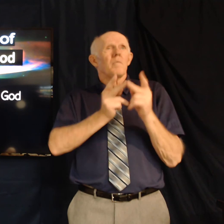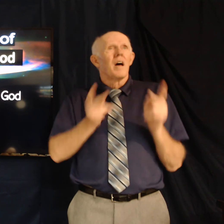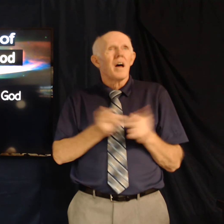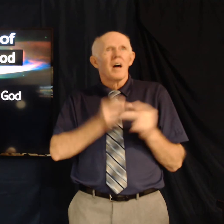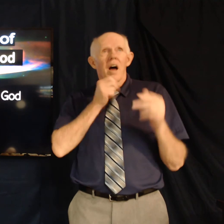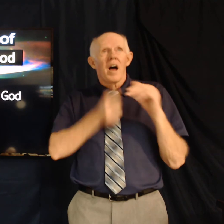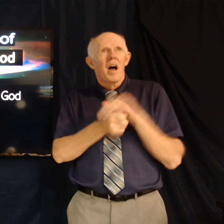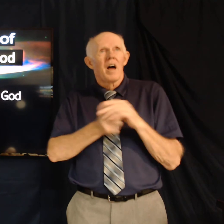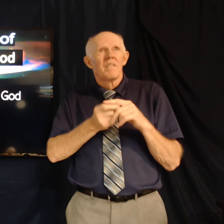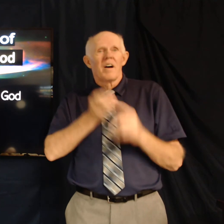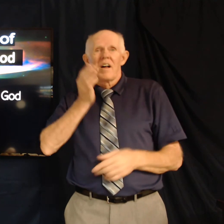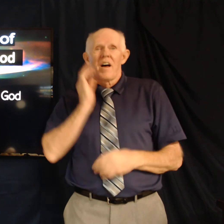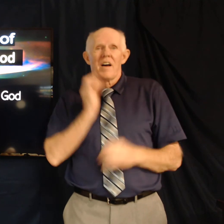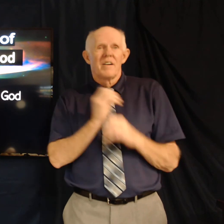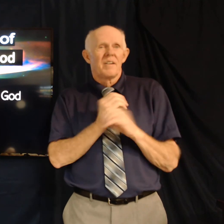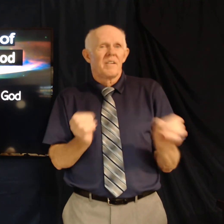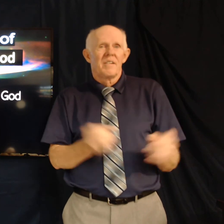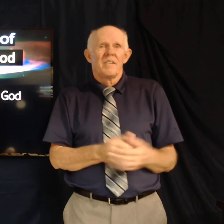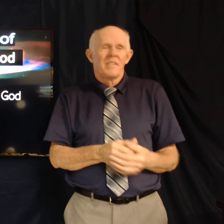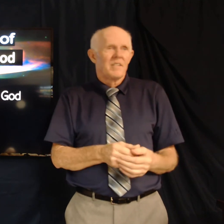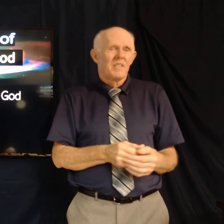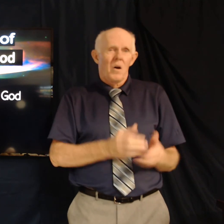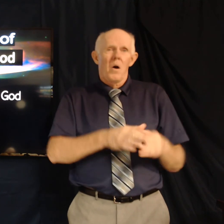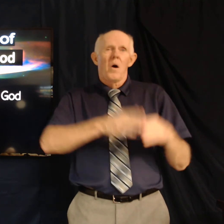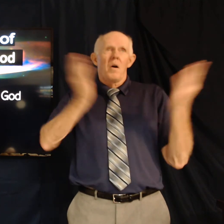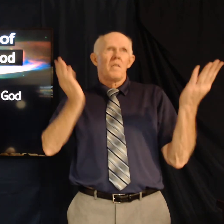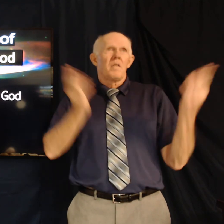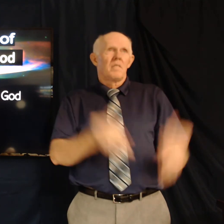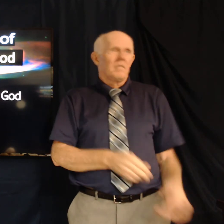There is no place to hide from God.